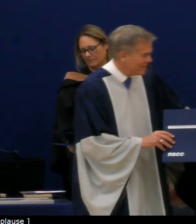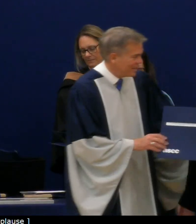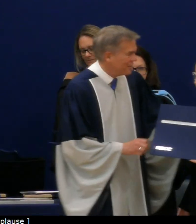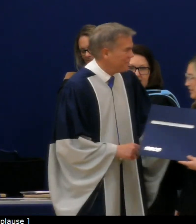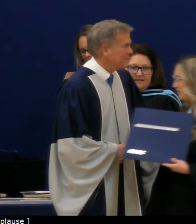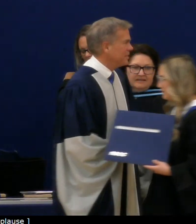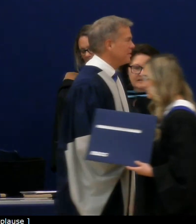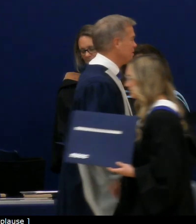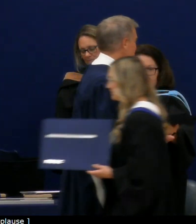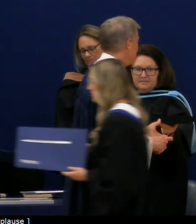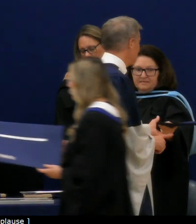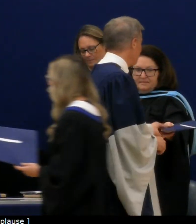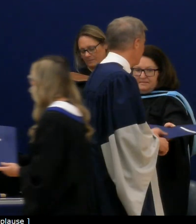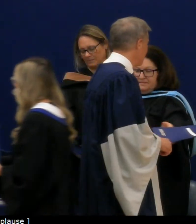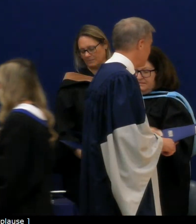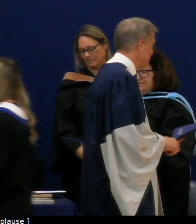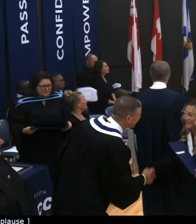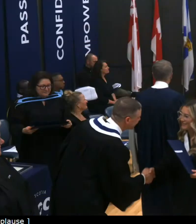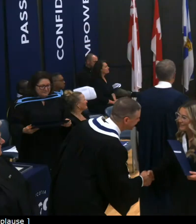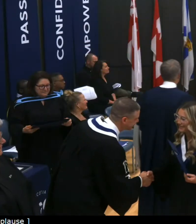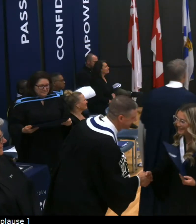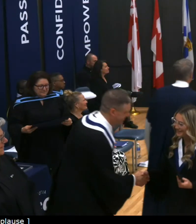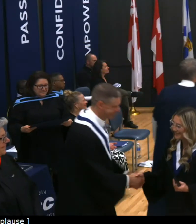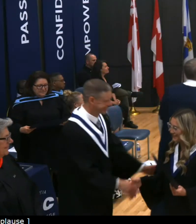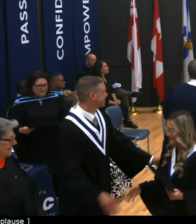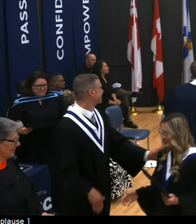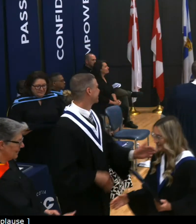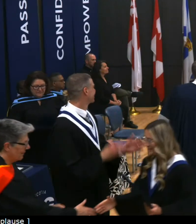Kitty Stevens.